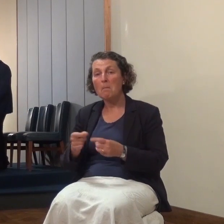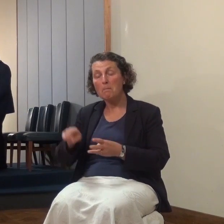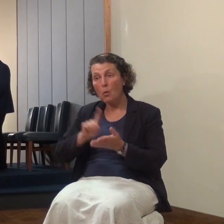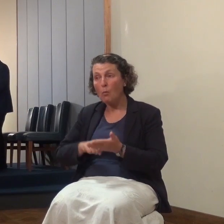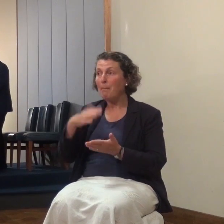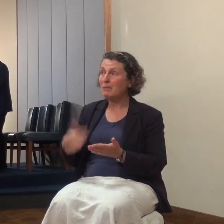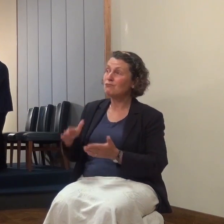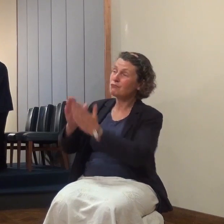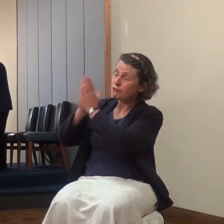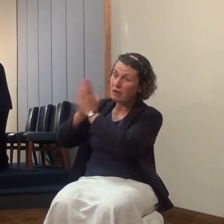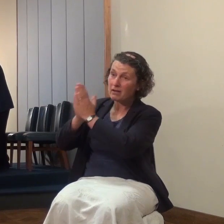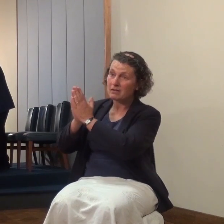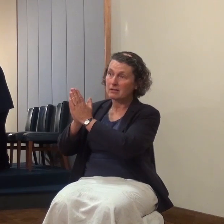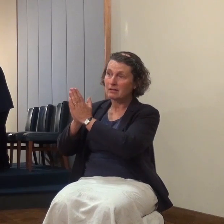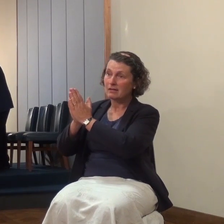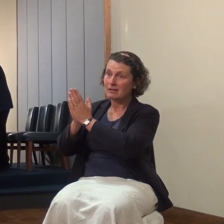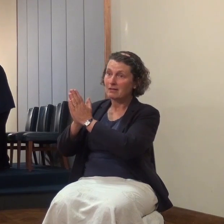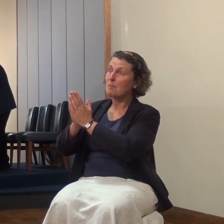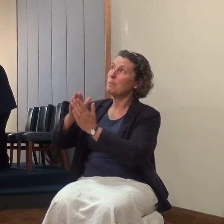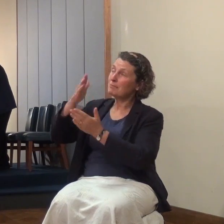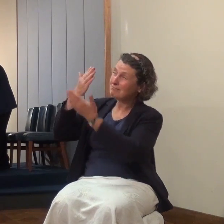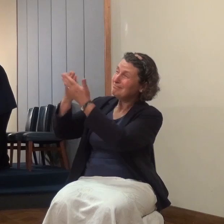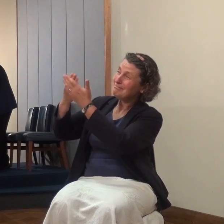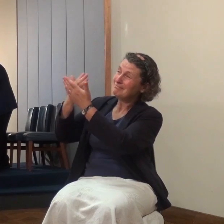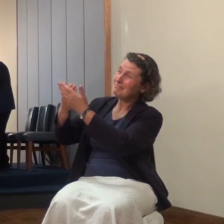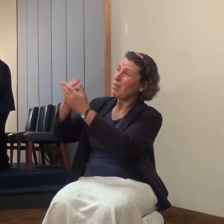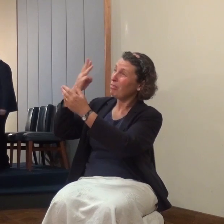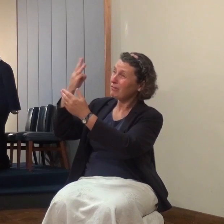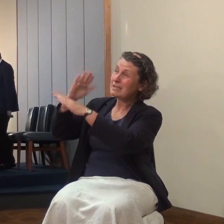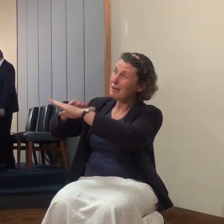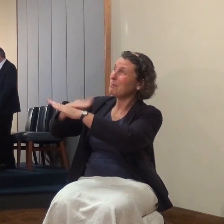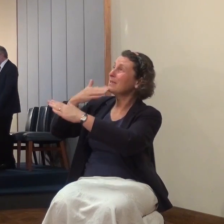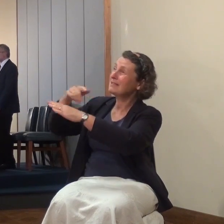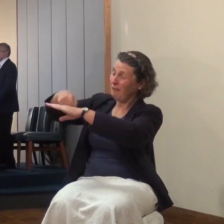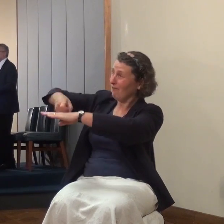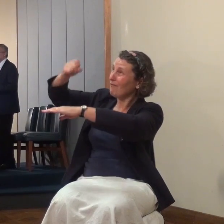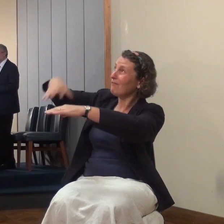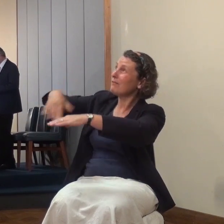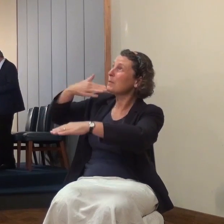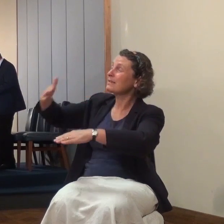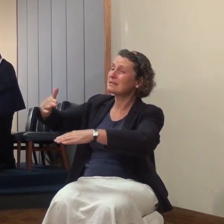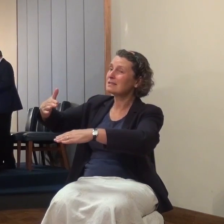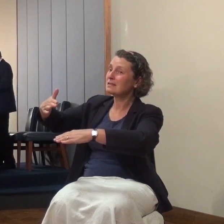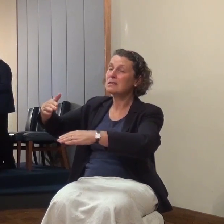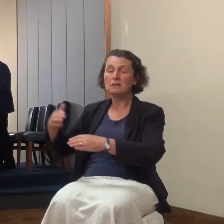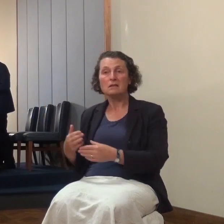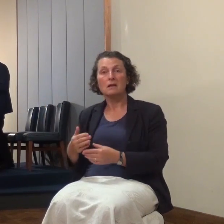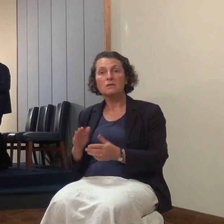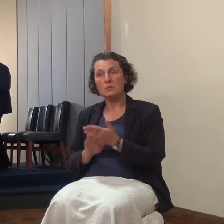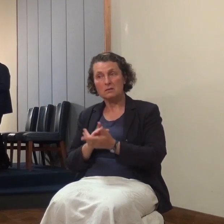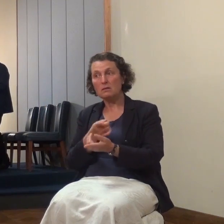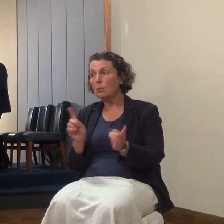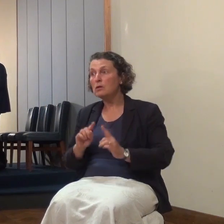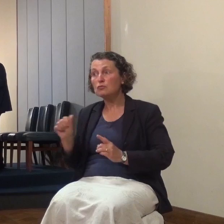pleading. And so must we. By prayer, we may well be meaning something less than we would usually be